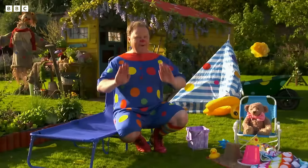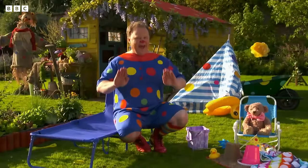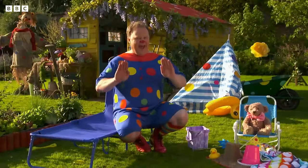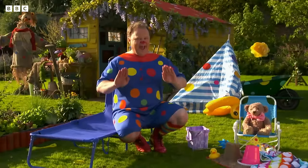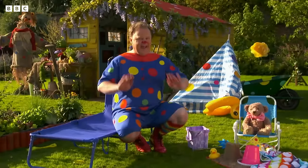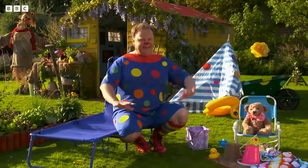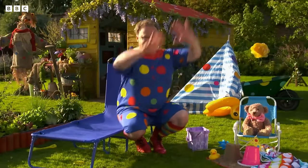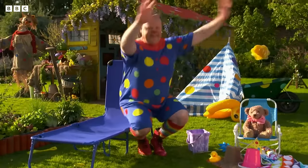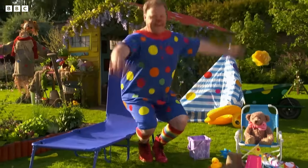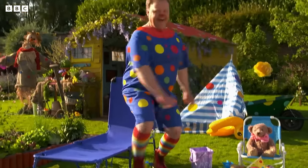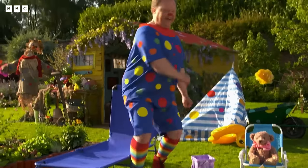Wait.